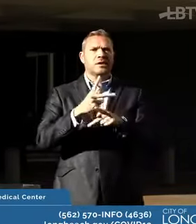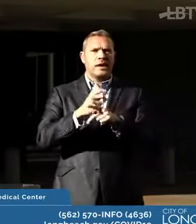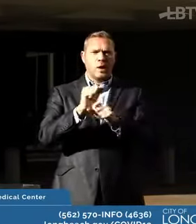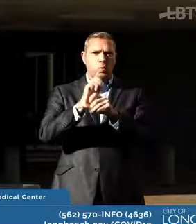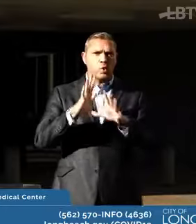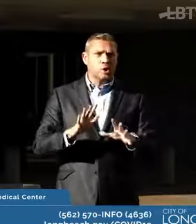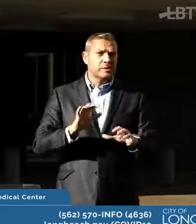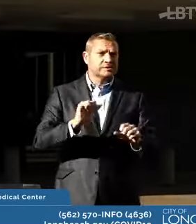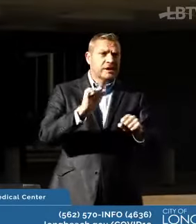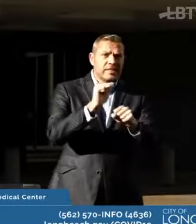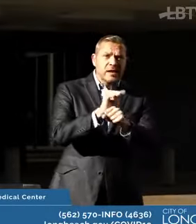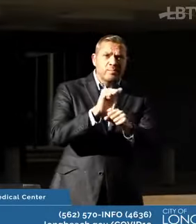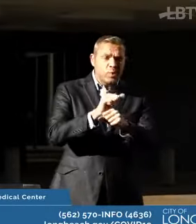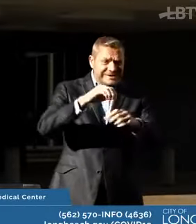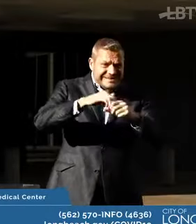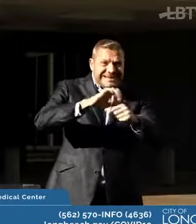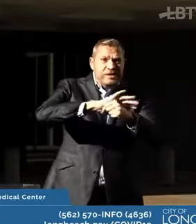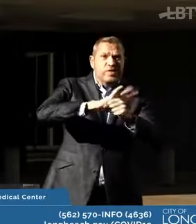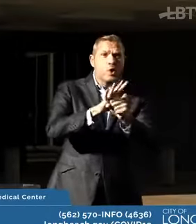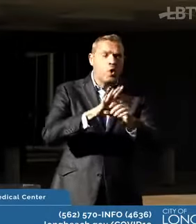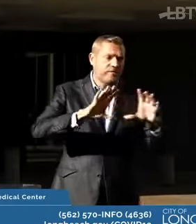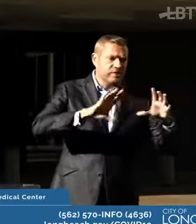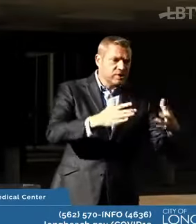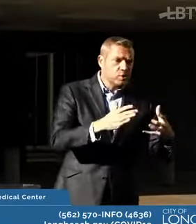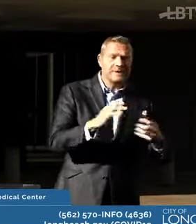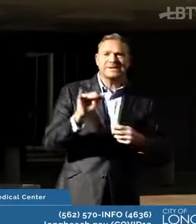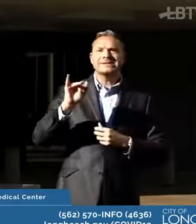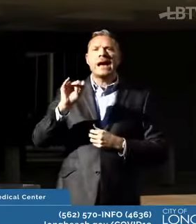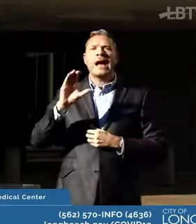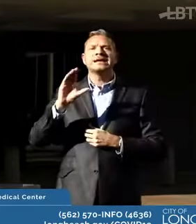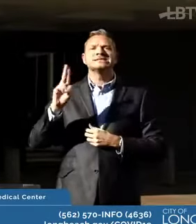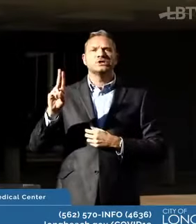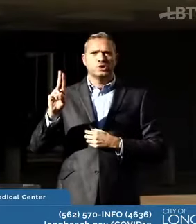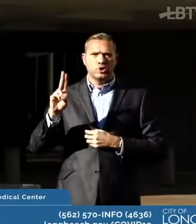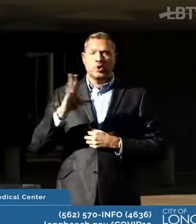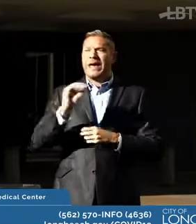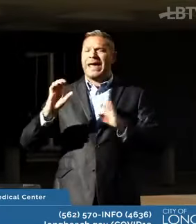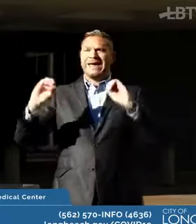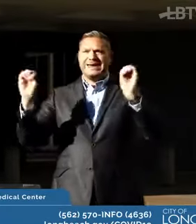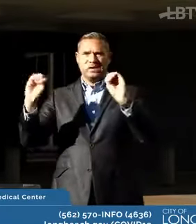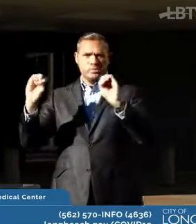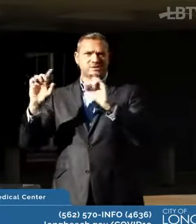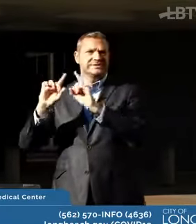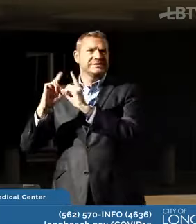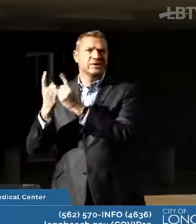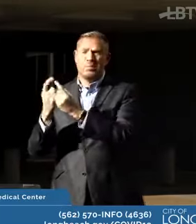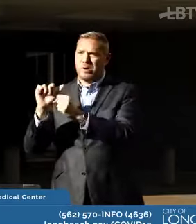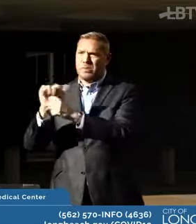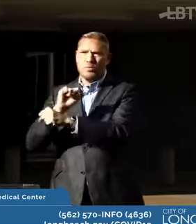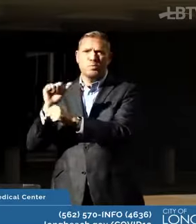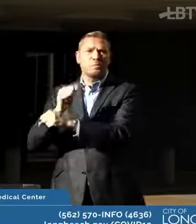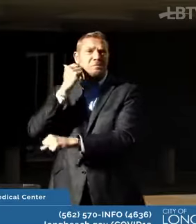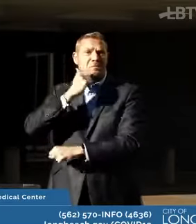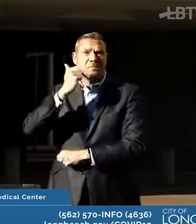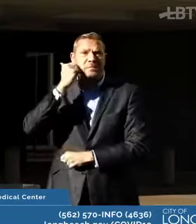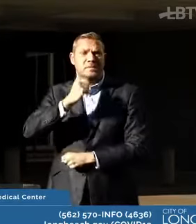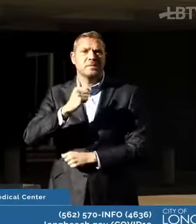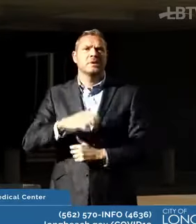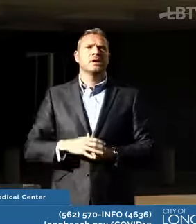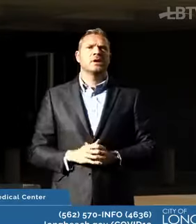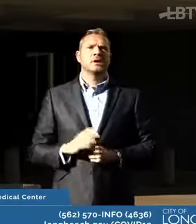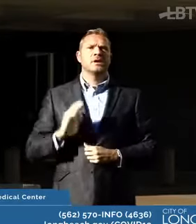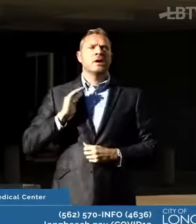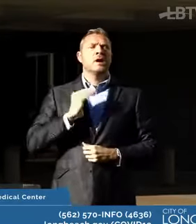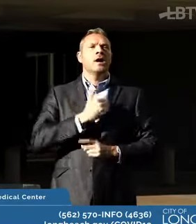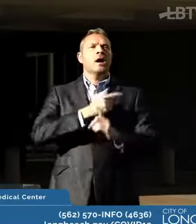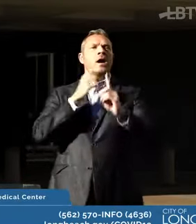working on the COVID units, in our ICU, and in our emergency department. Our goal is to